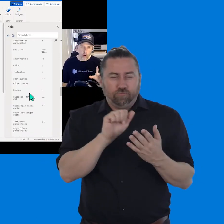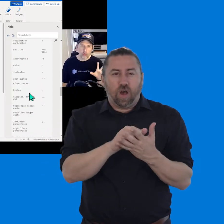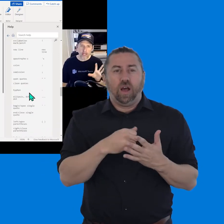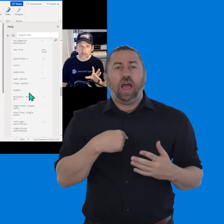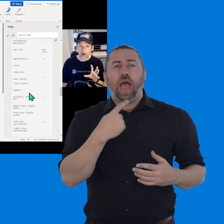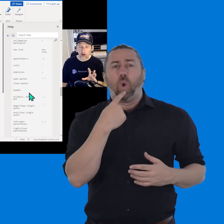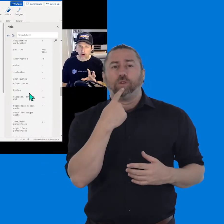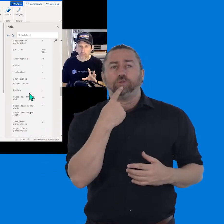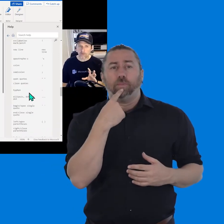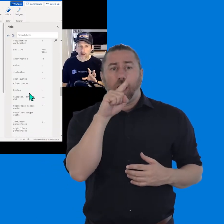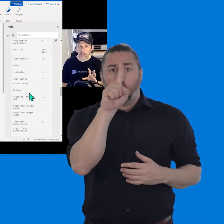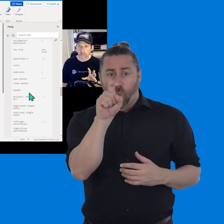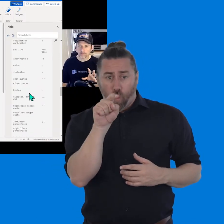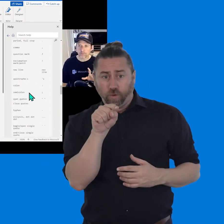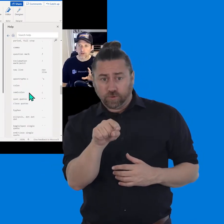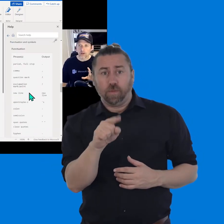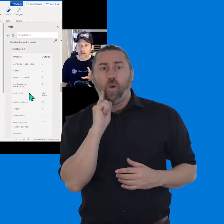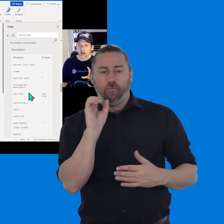a whole heap of